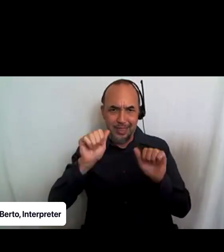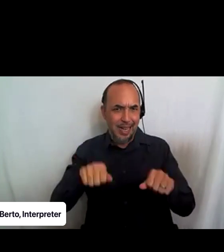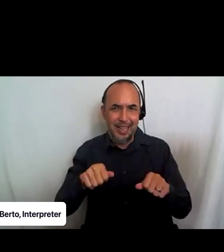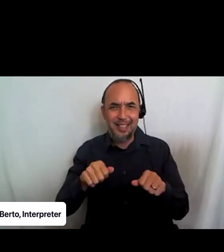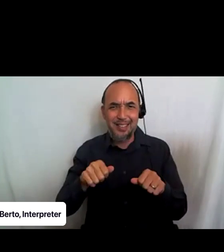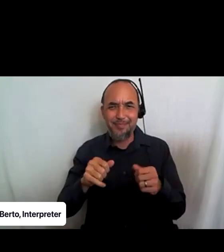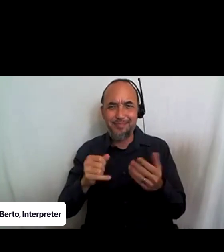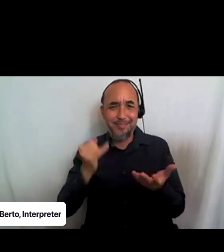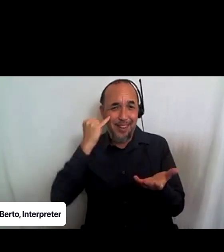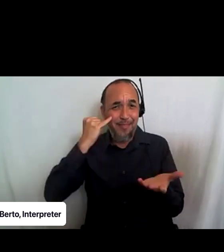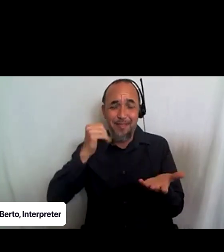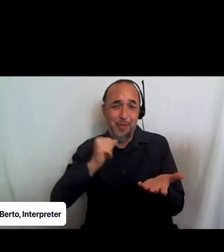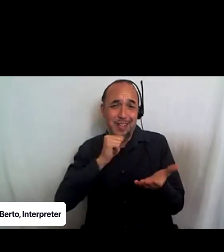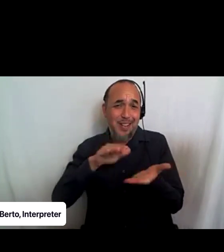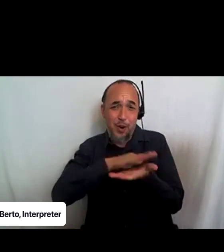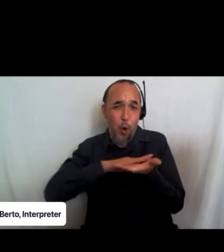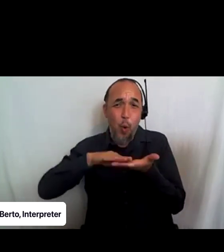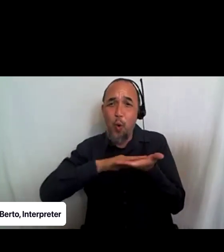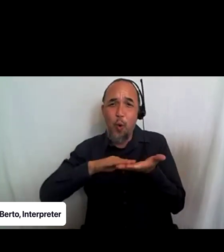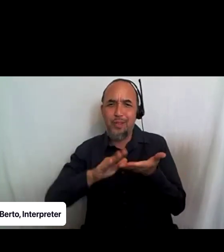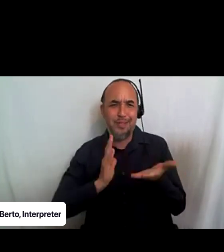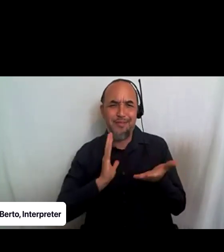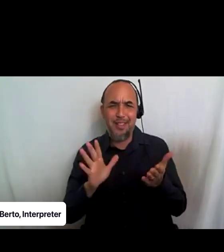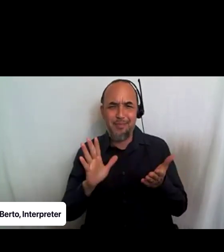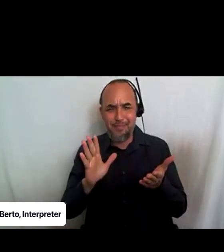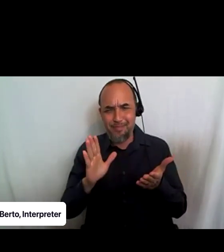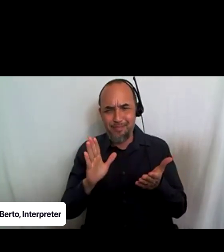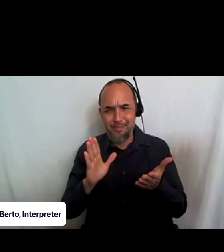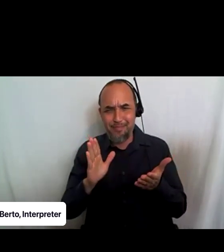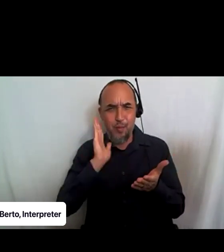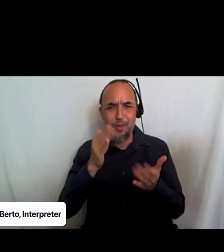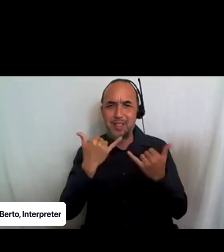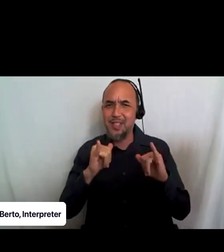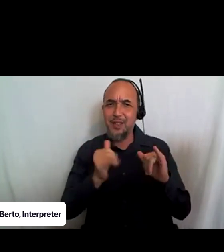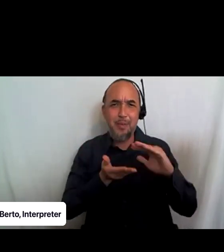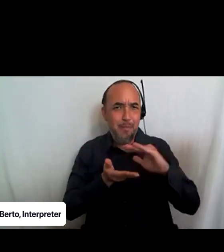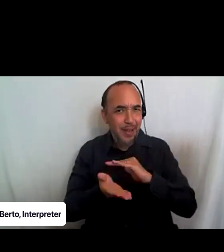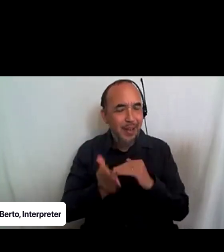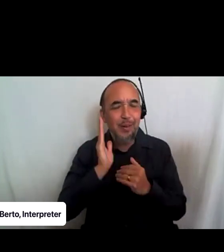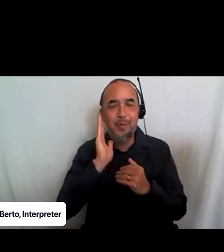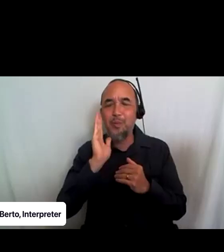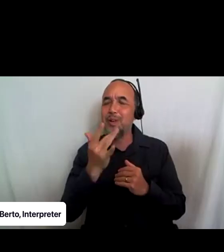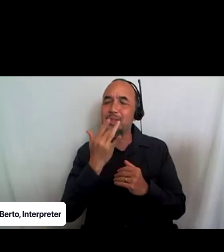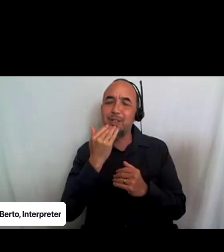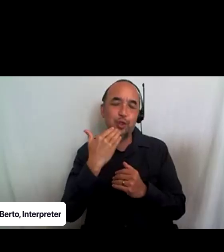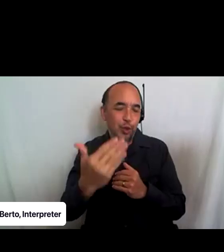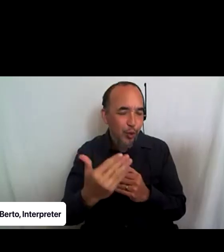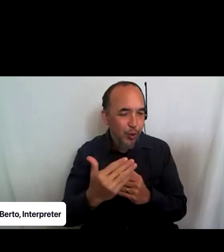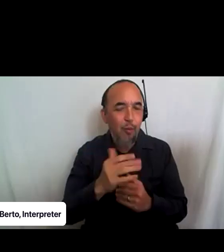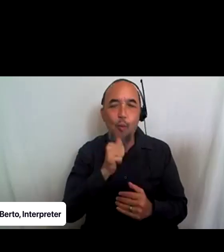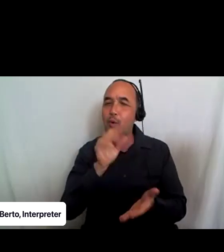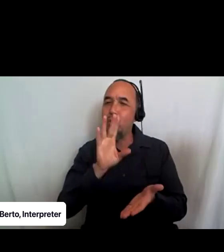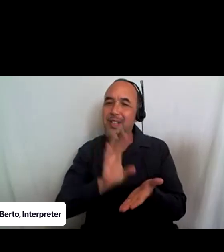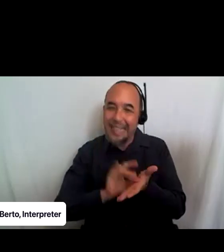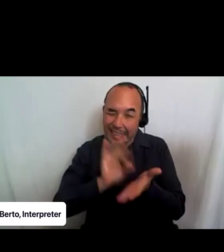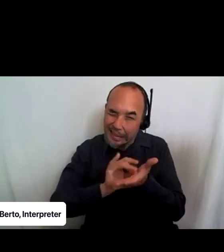change the consistency. It's still gonna bake nicely. It's still gonna taste nice. It's still gonna be easy to remove from the pan. So don't panic. The olive oil